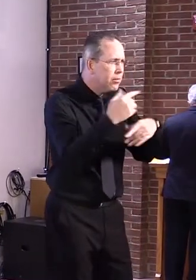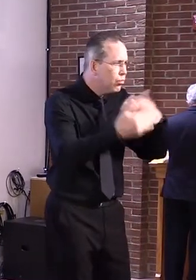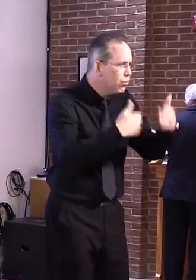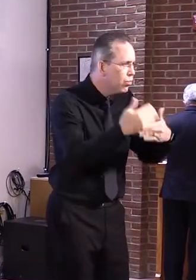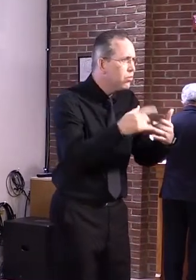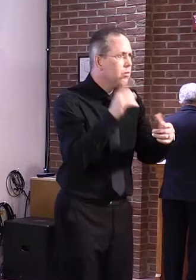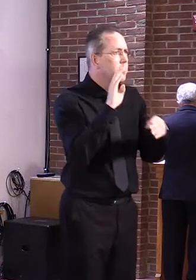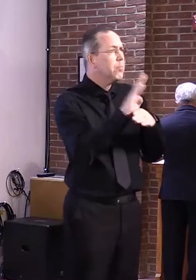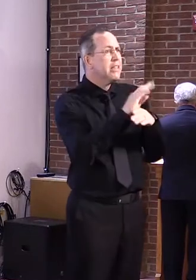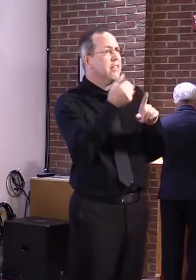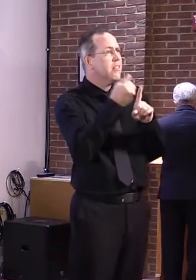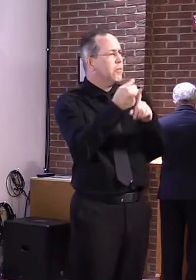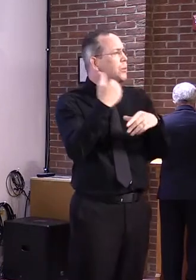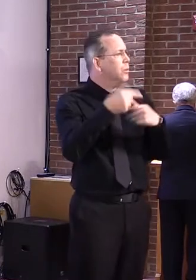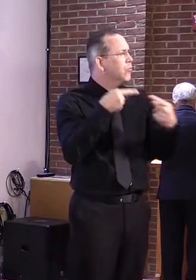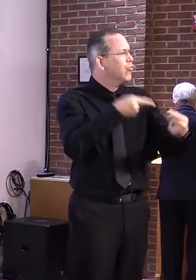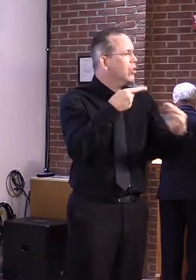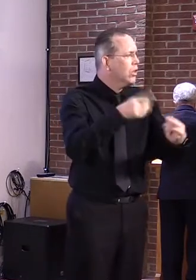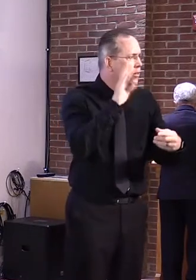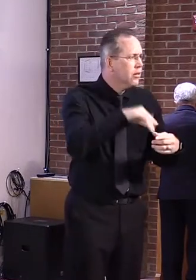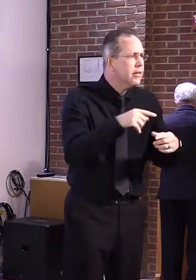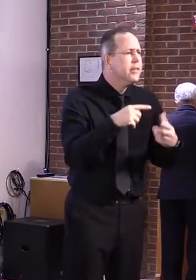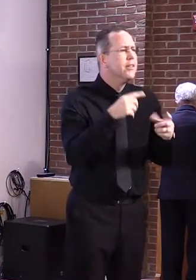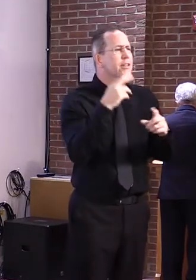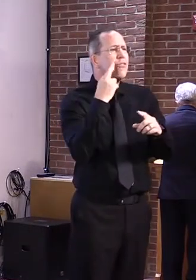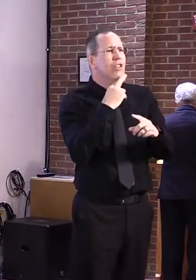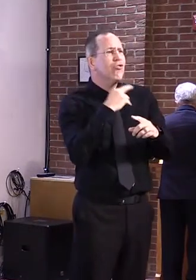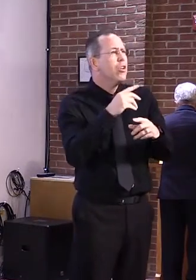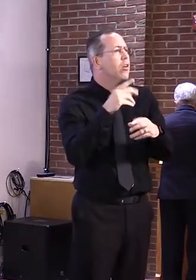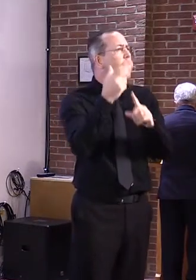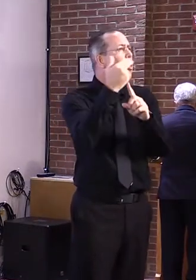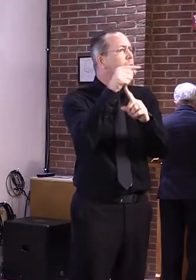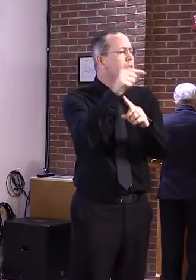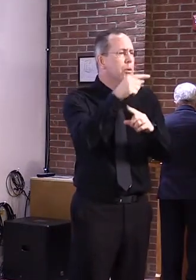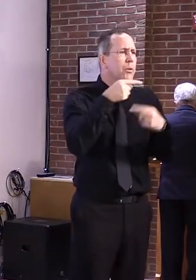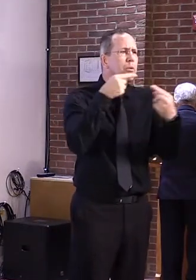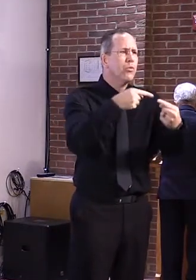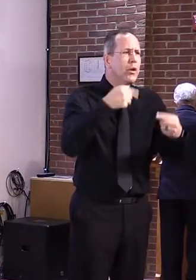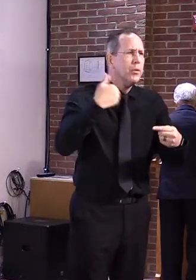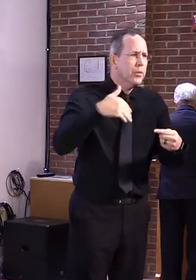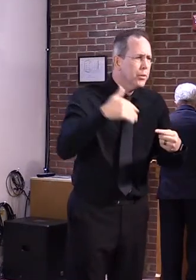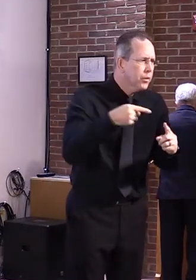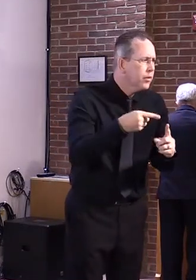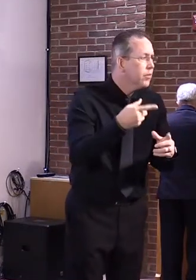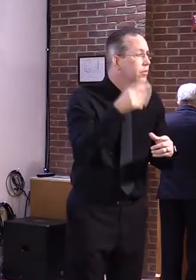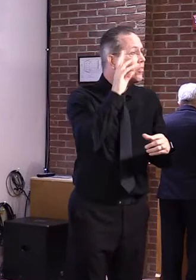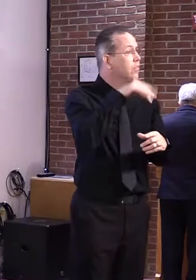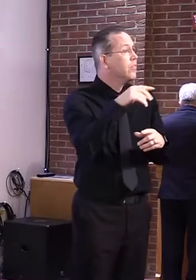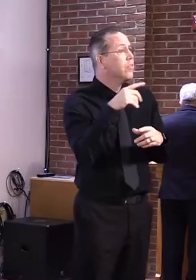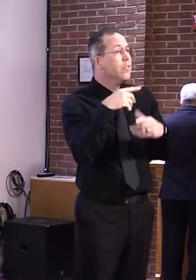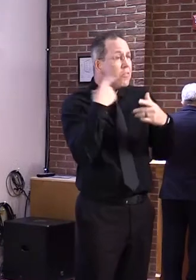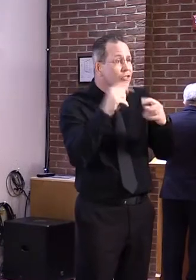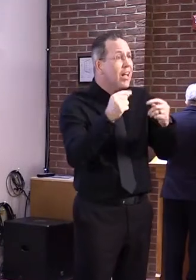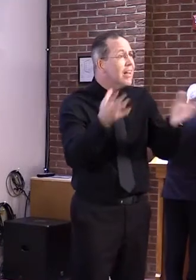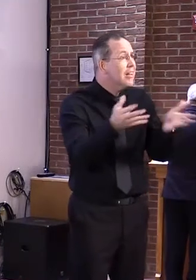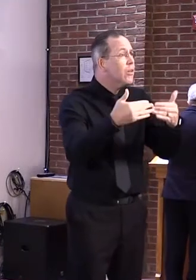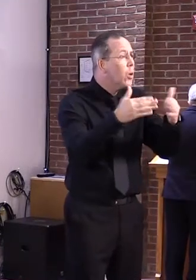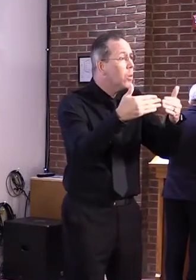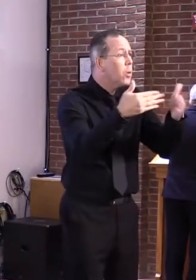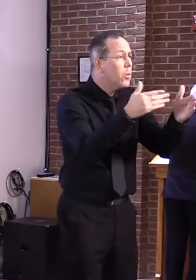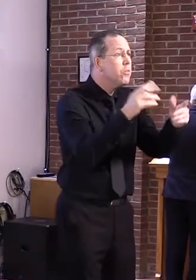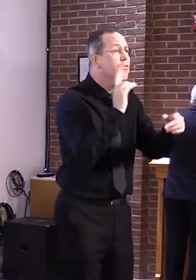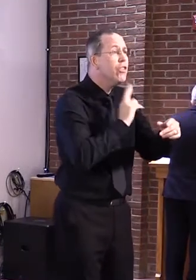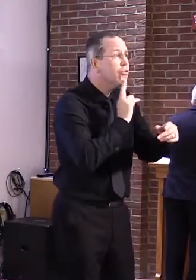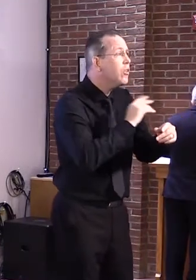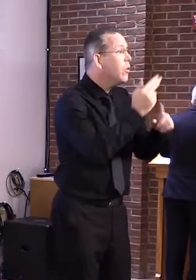in the hospitality sector. Even though we've opened up restaurants and lodging to 50% and allowed travel